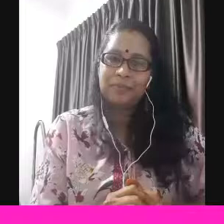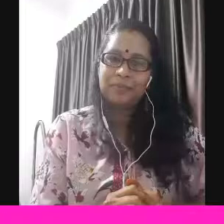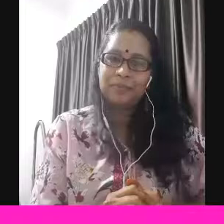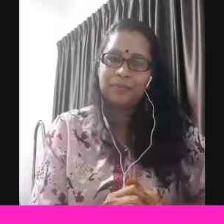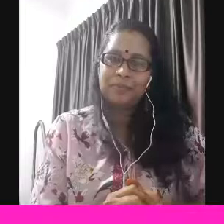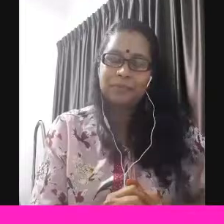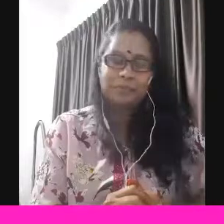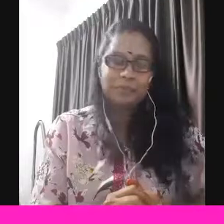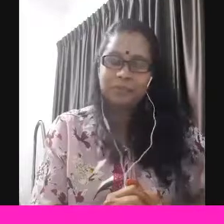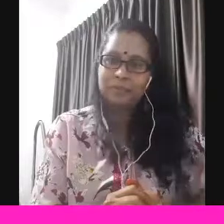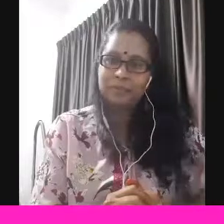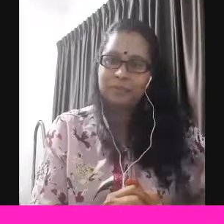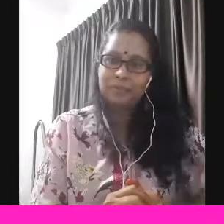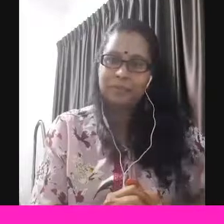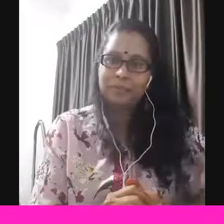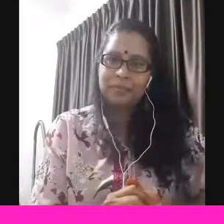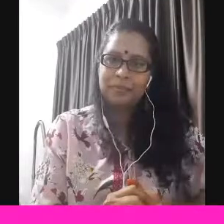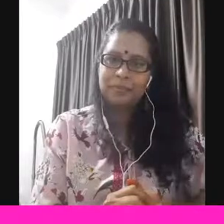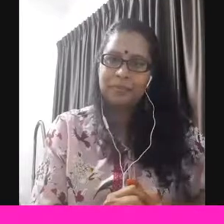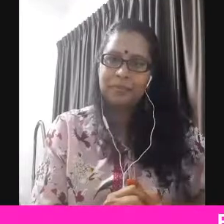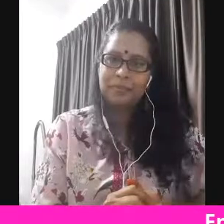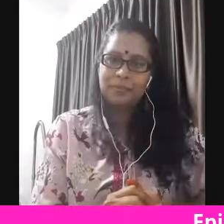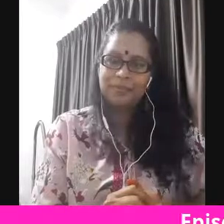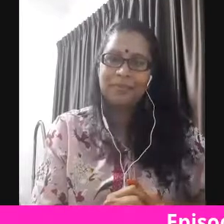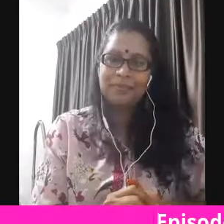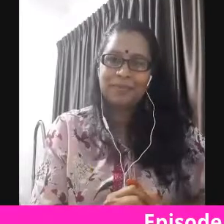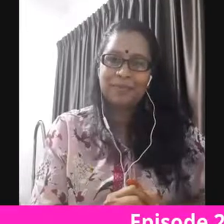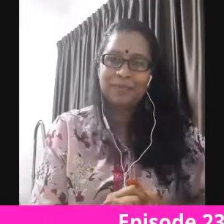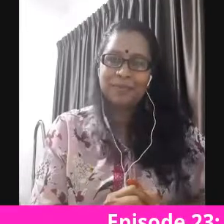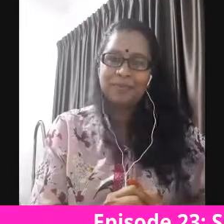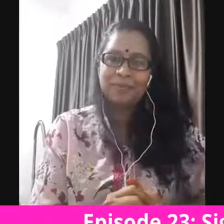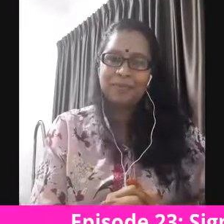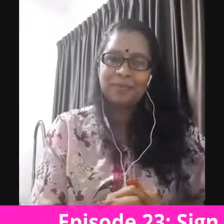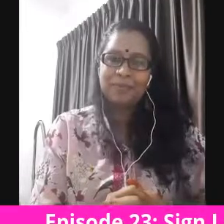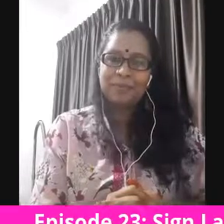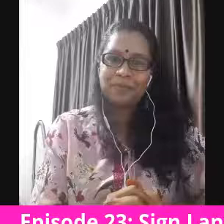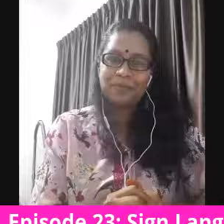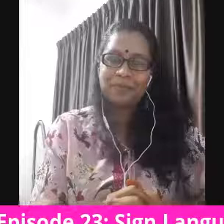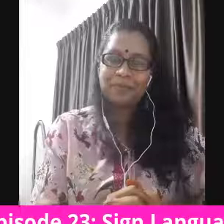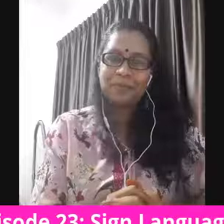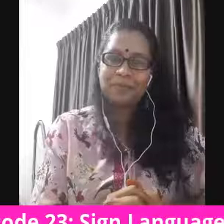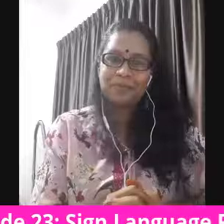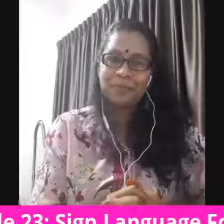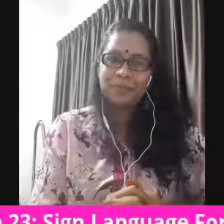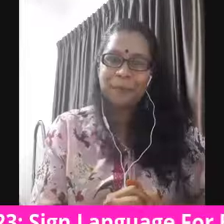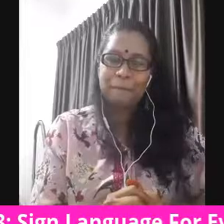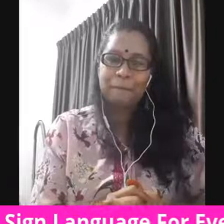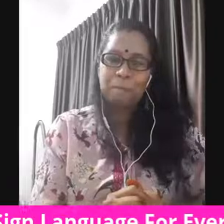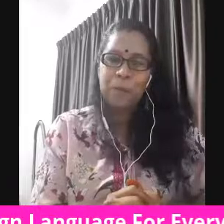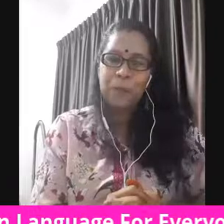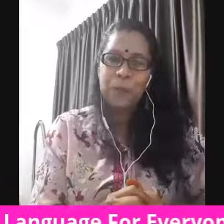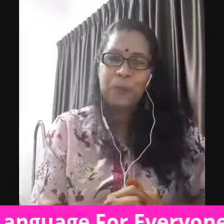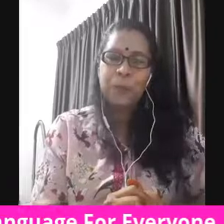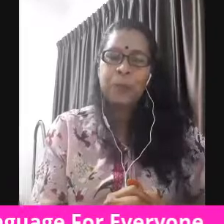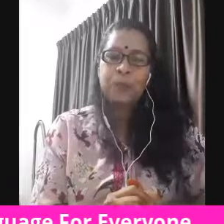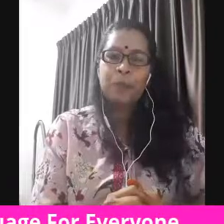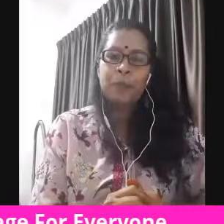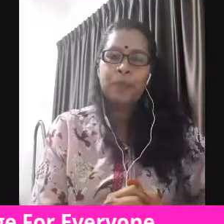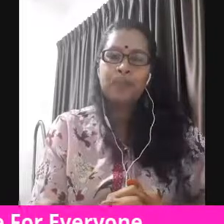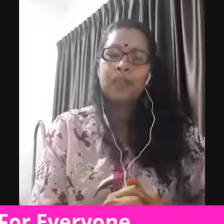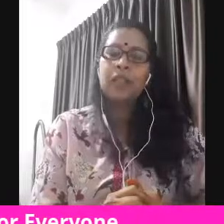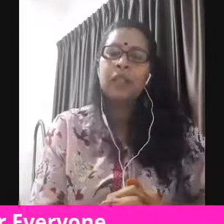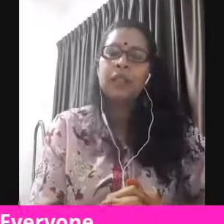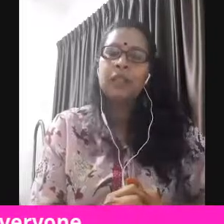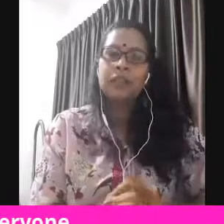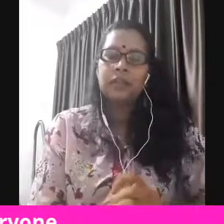it's like a chaotic with all this COVID and on and off school session and so on. So how did it yeah. go? The class,